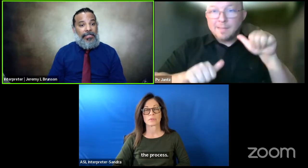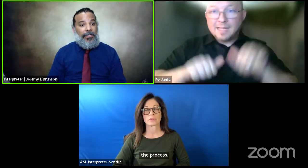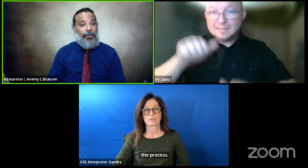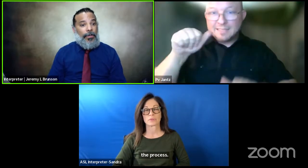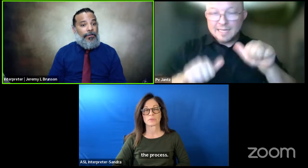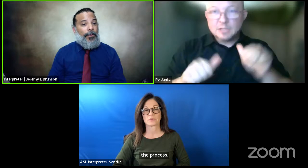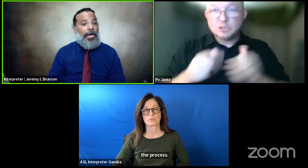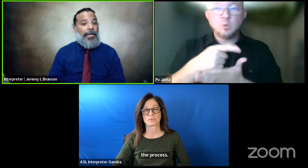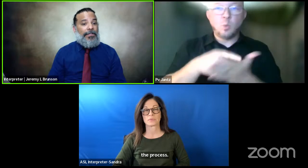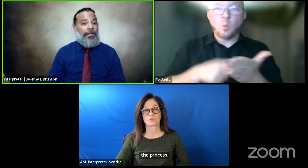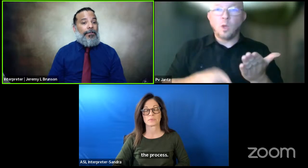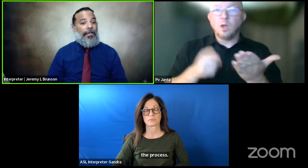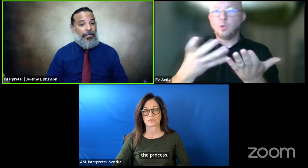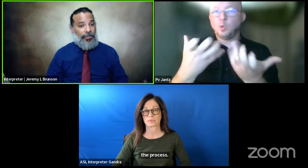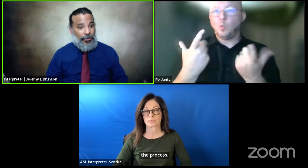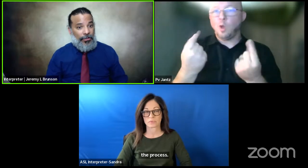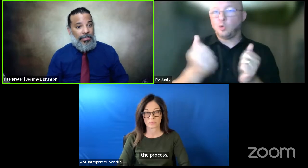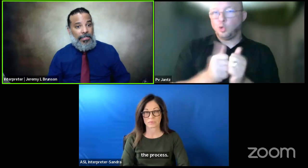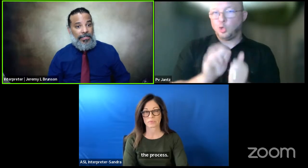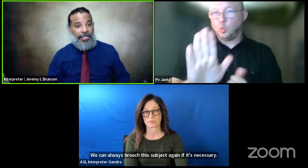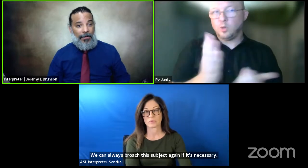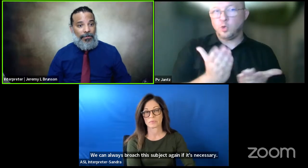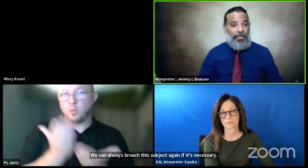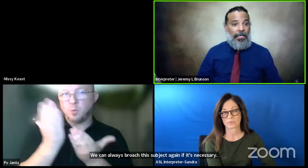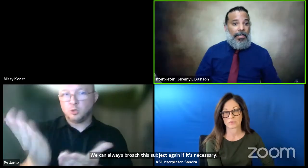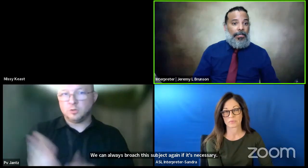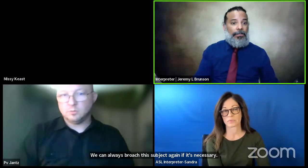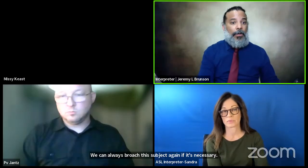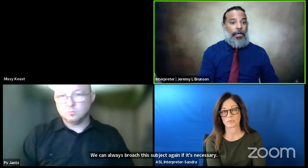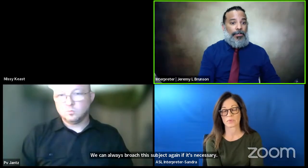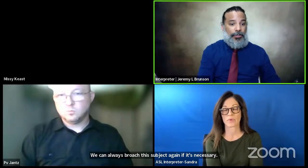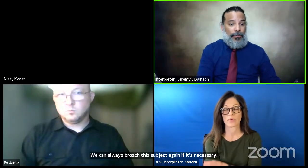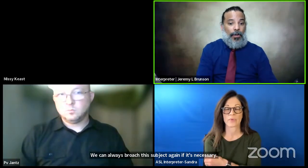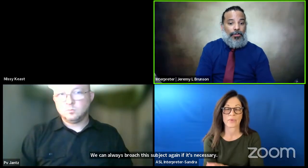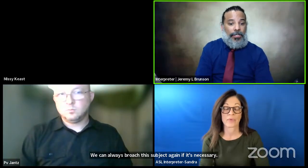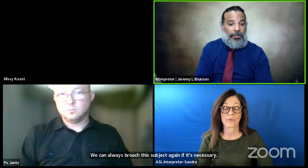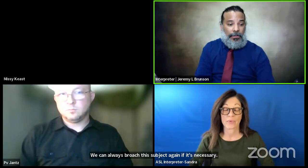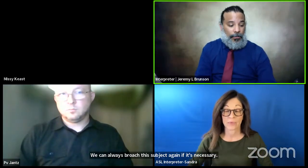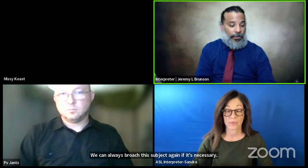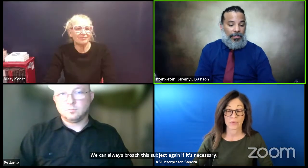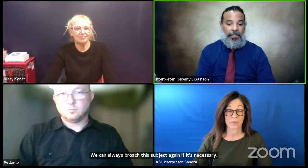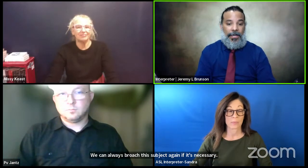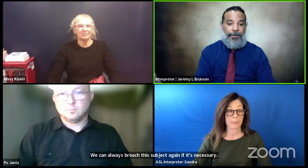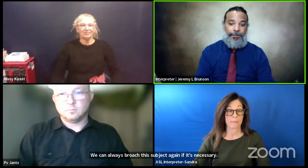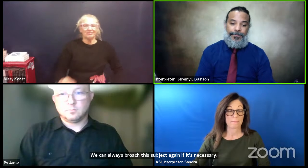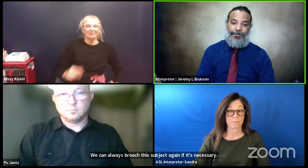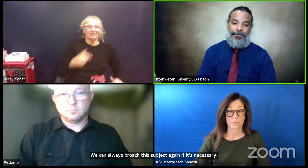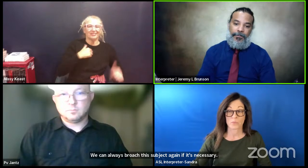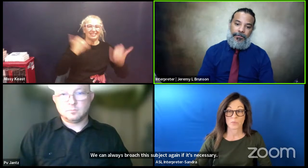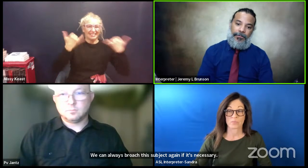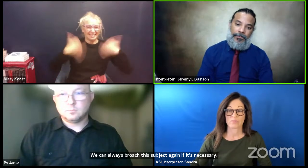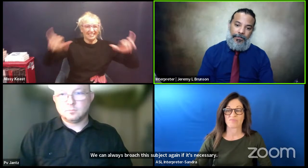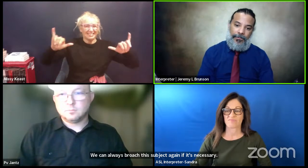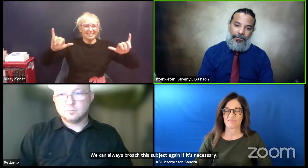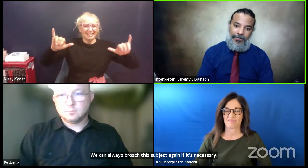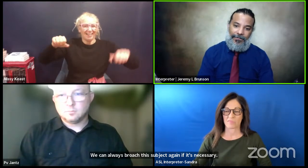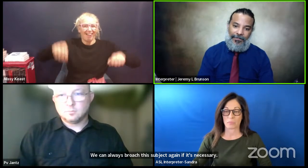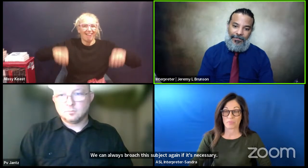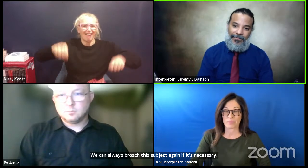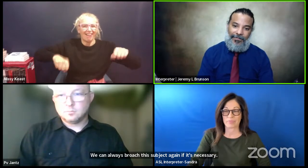Commissioner Keese, you have brought up some concerns and doubts. So it was your motion, so we'll start there.